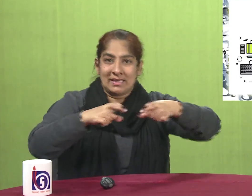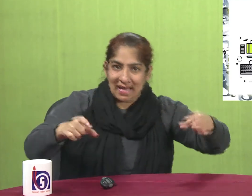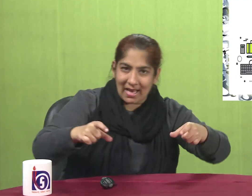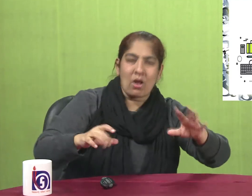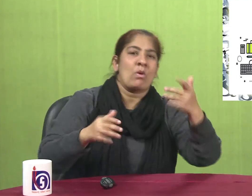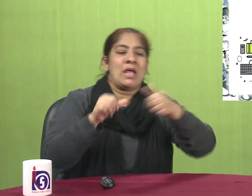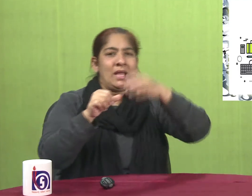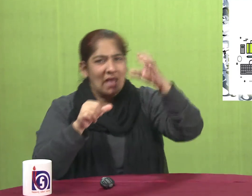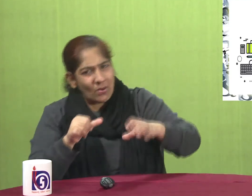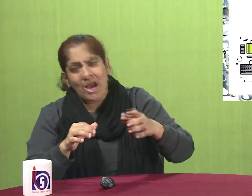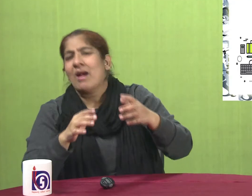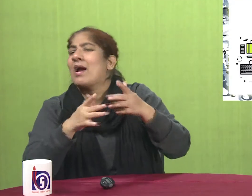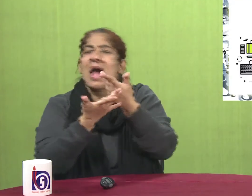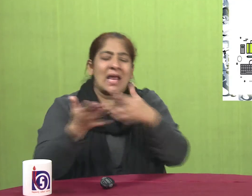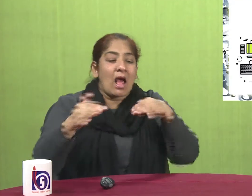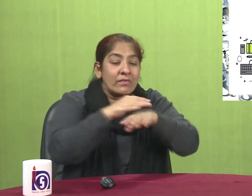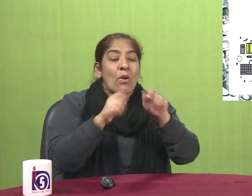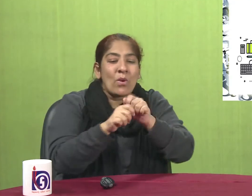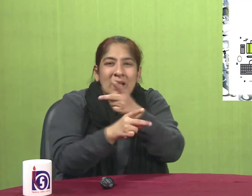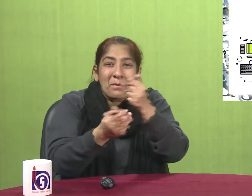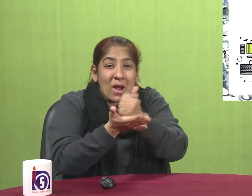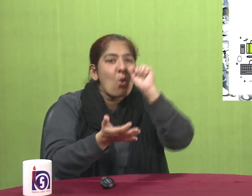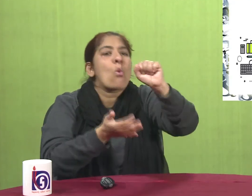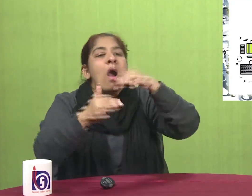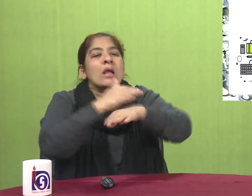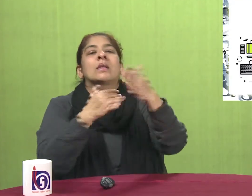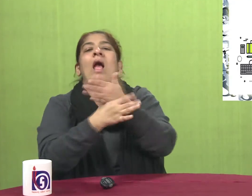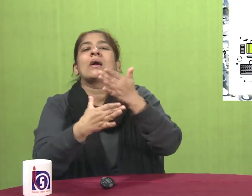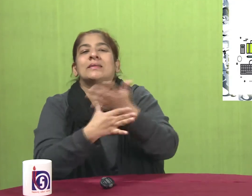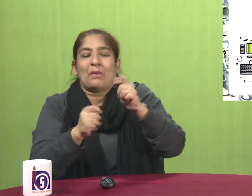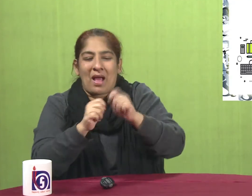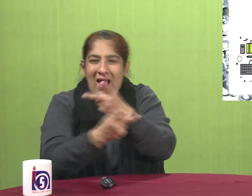What is e-banking? E-banking is electronic banking,